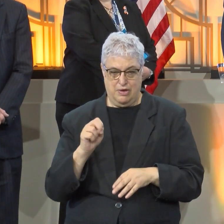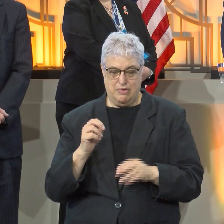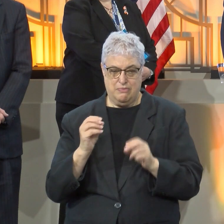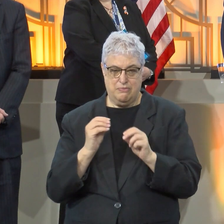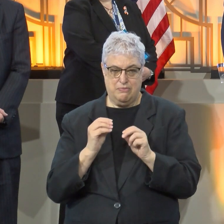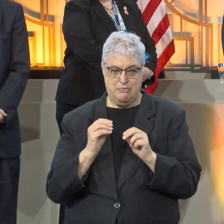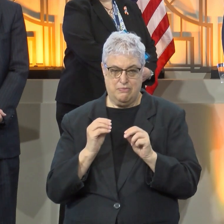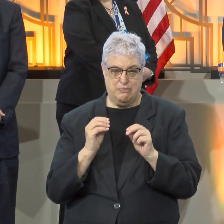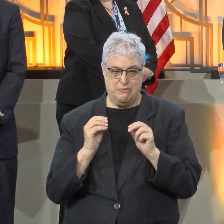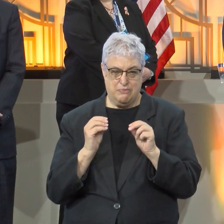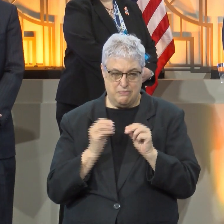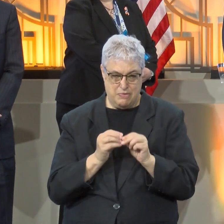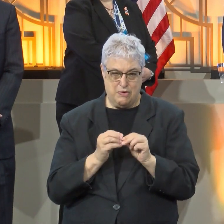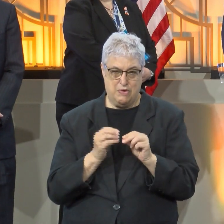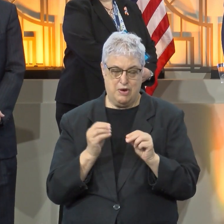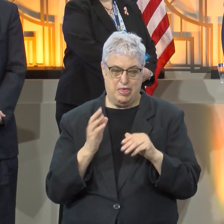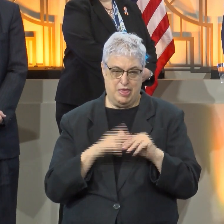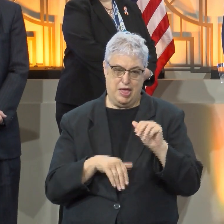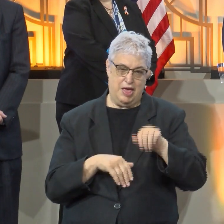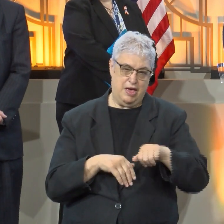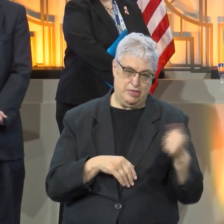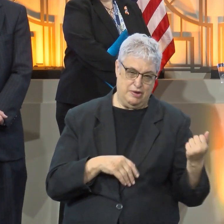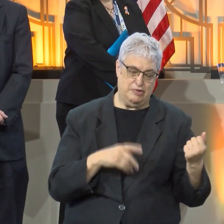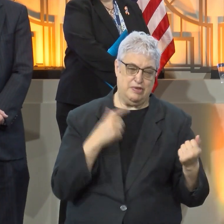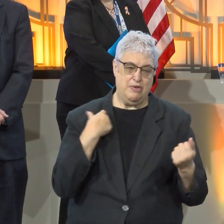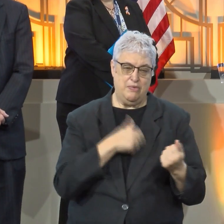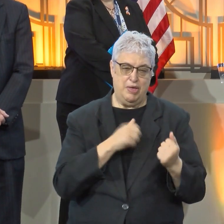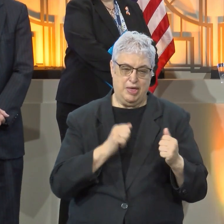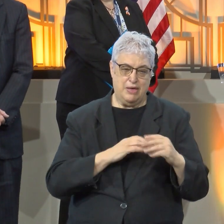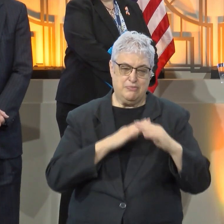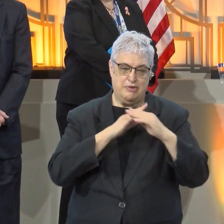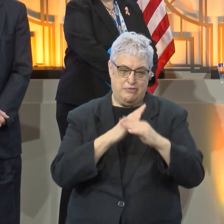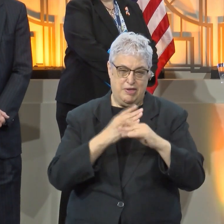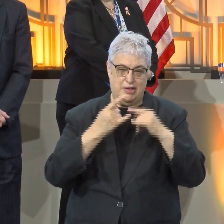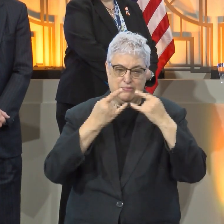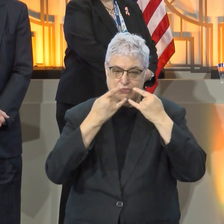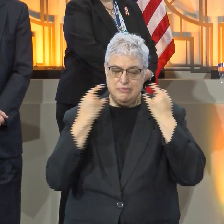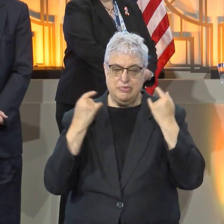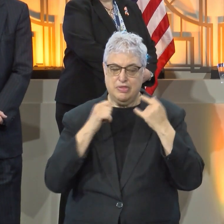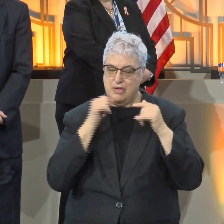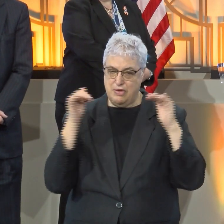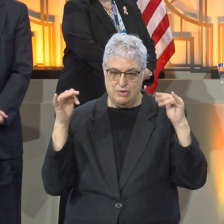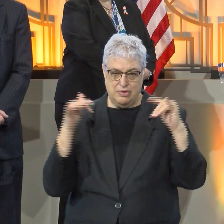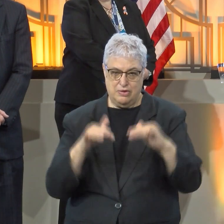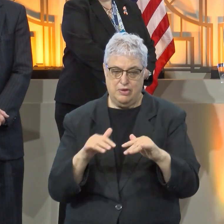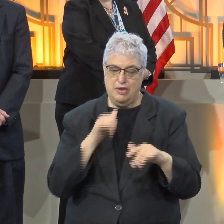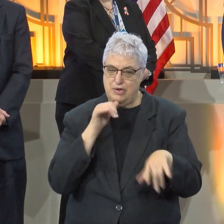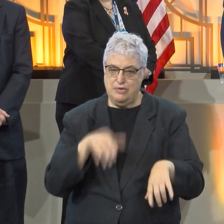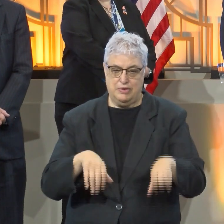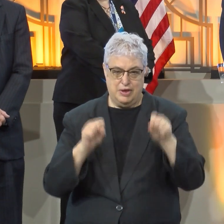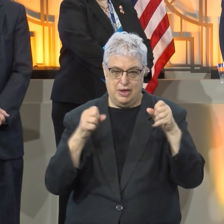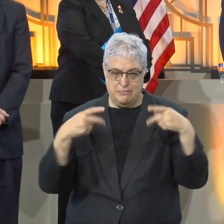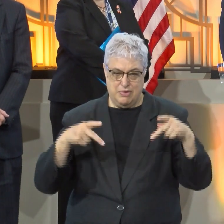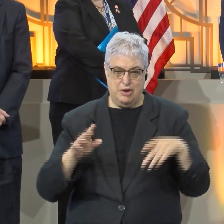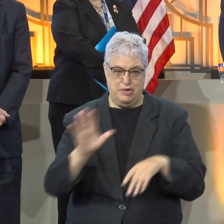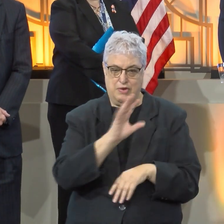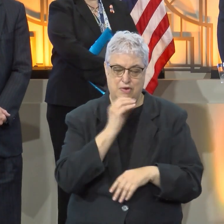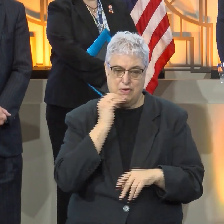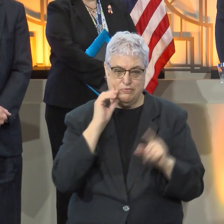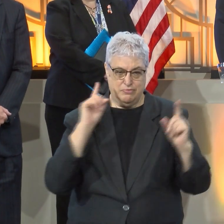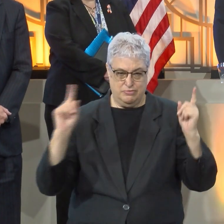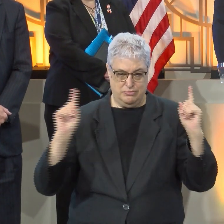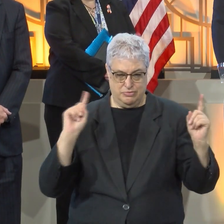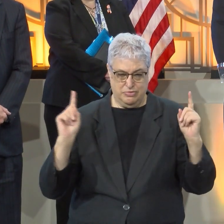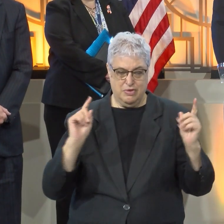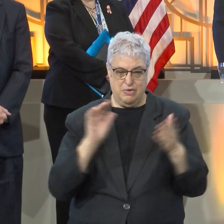others. All of this is preventable by wearing a mask. Don't go to large gatherings. Don't hold large gatherings. Stay 6 feet away.